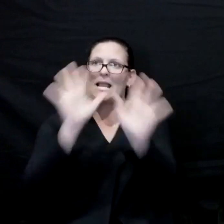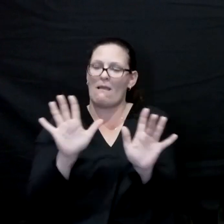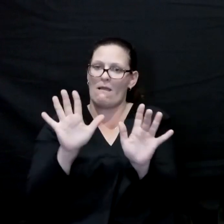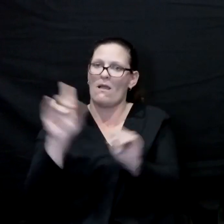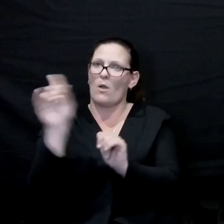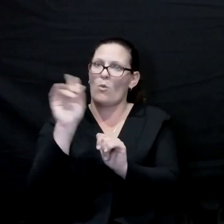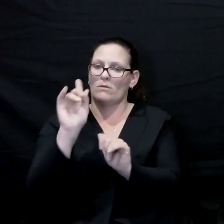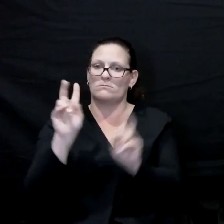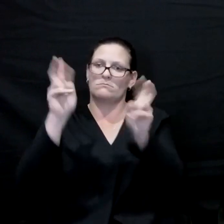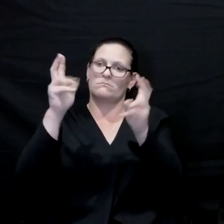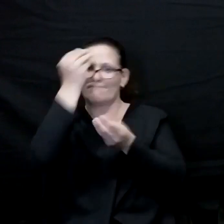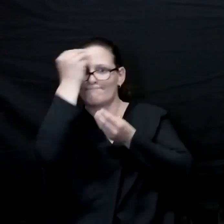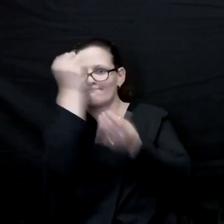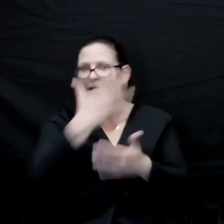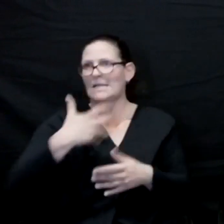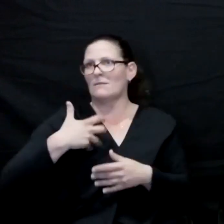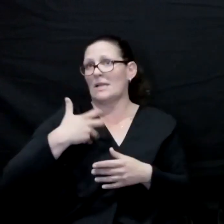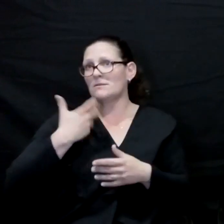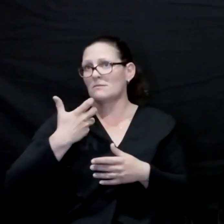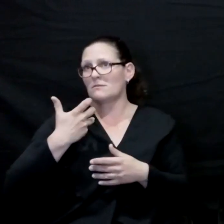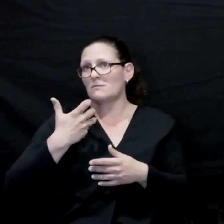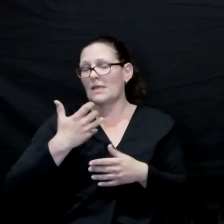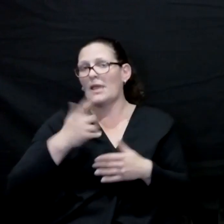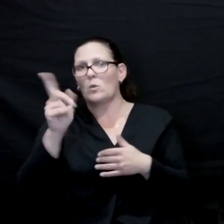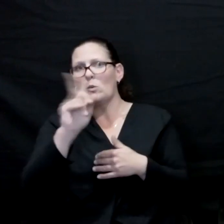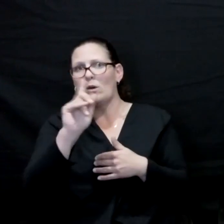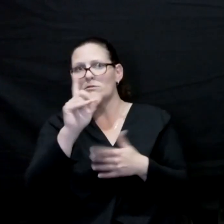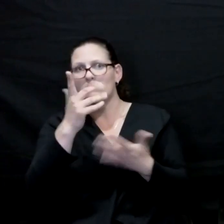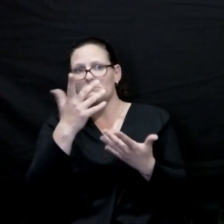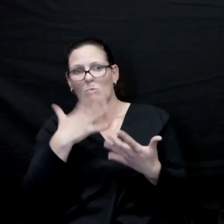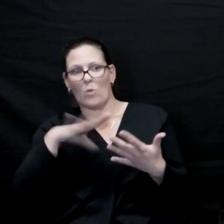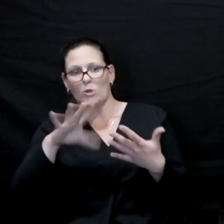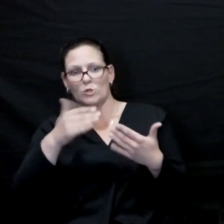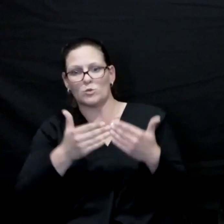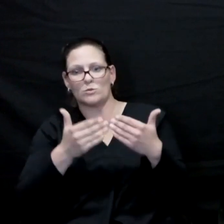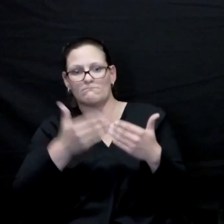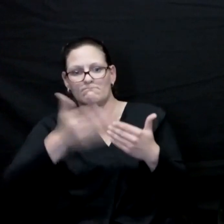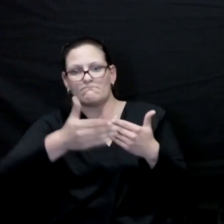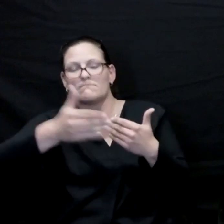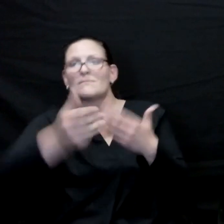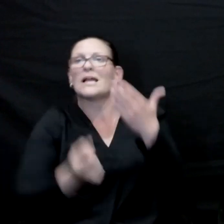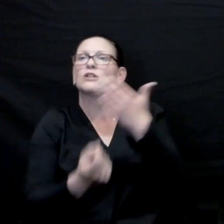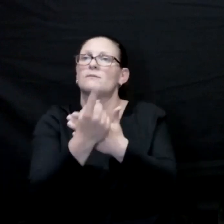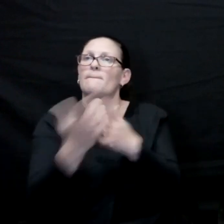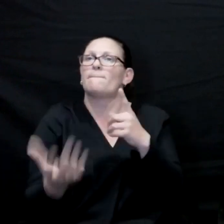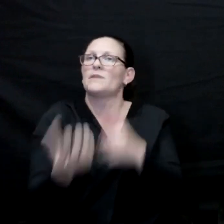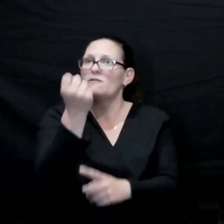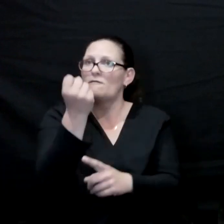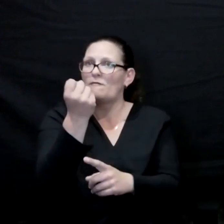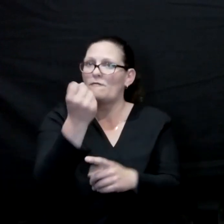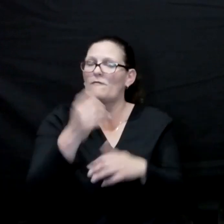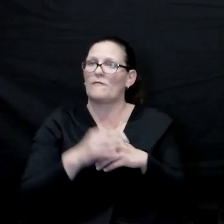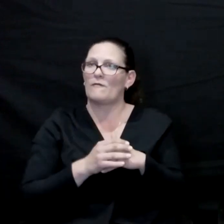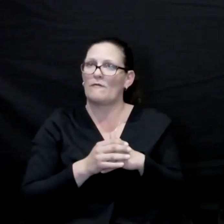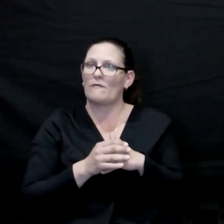complaint and what you want out of it. And I find it useful that you also ask